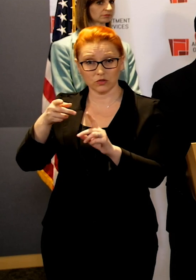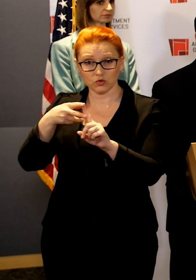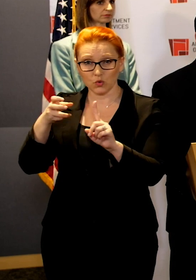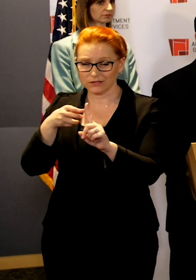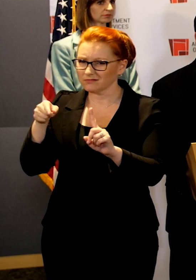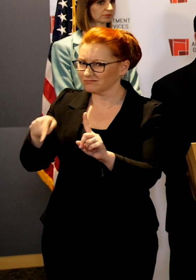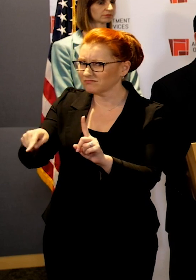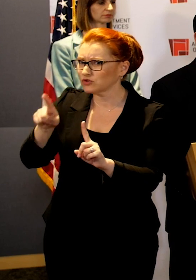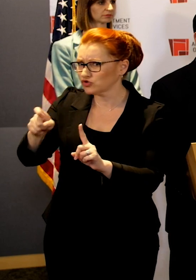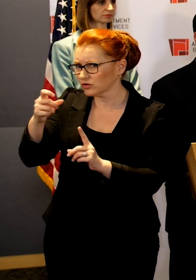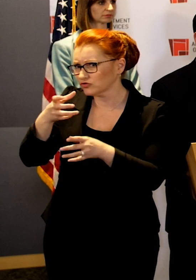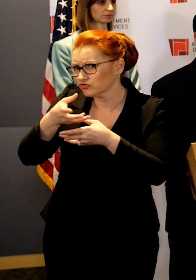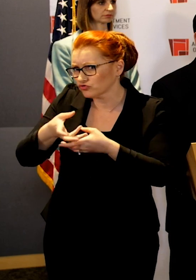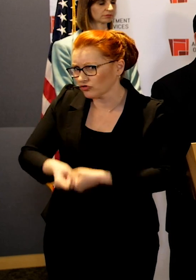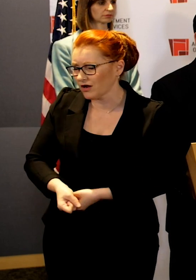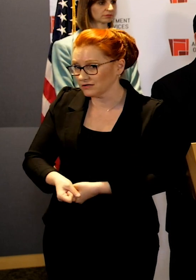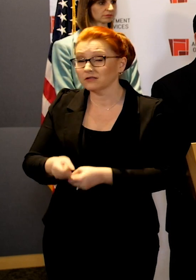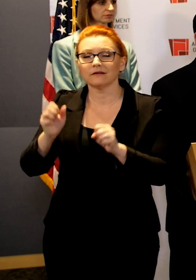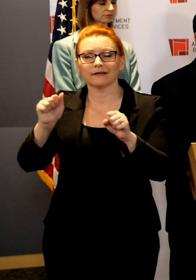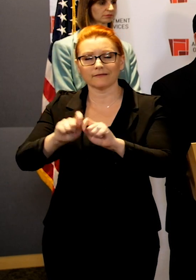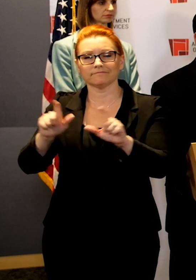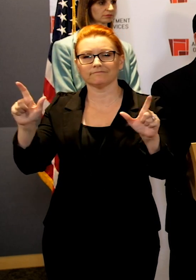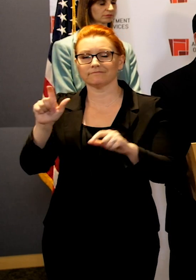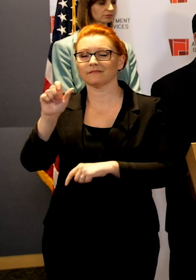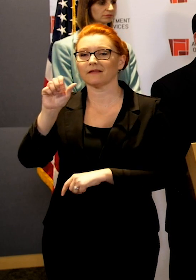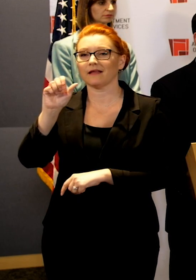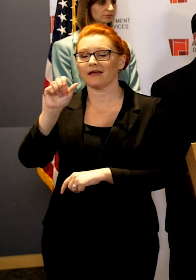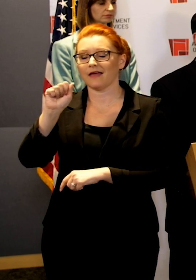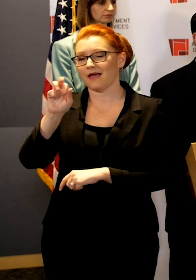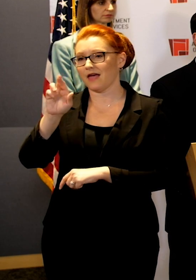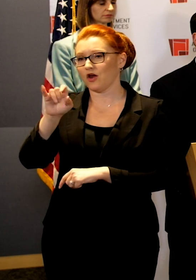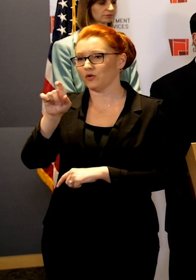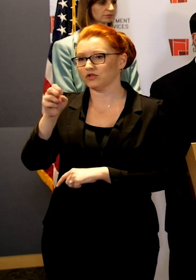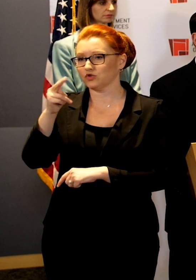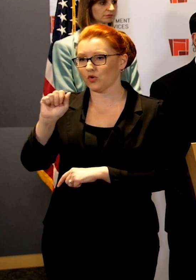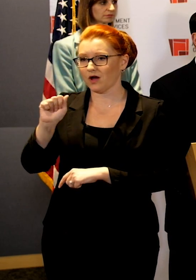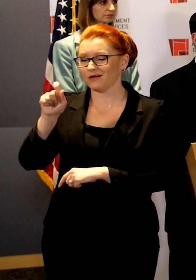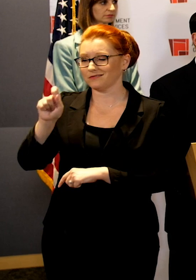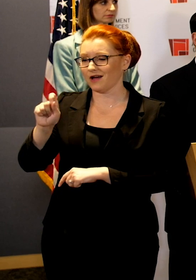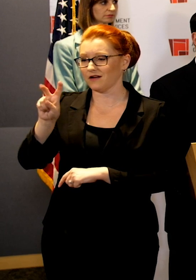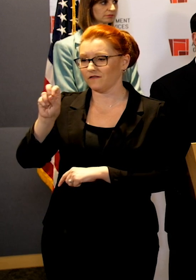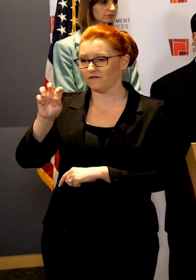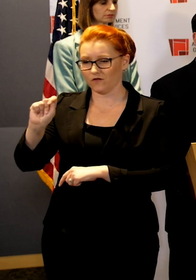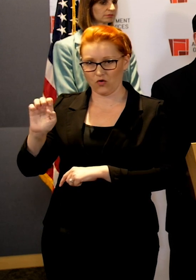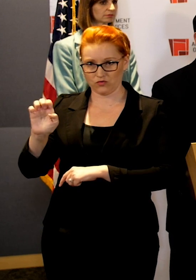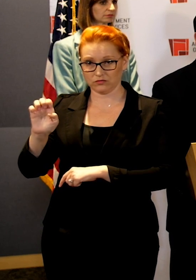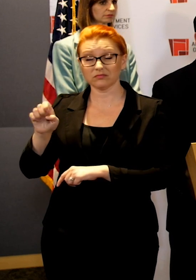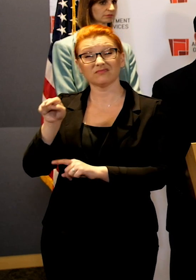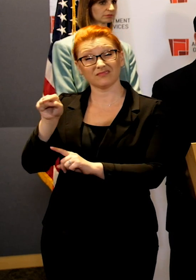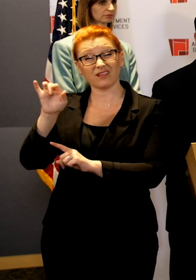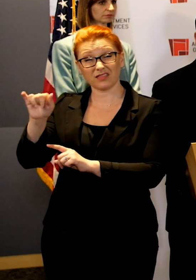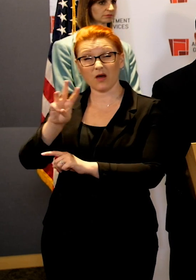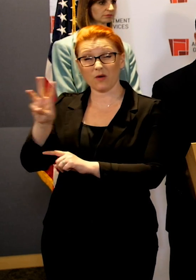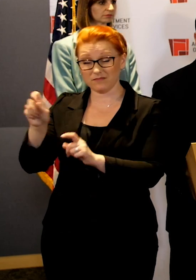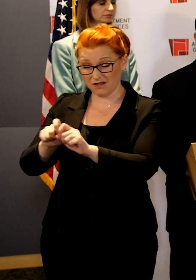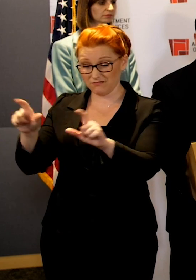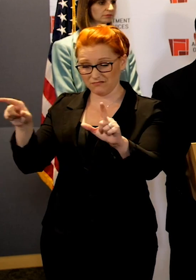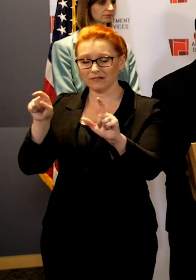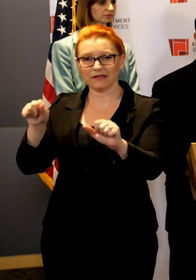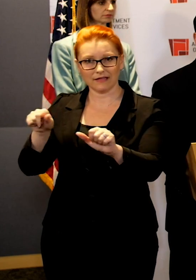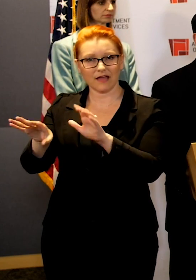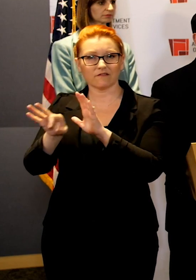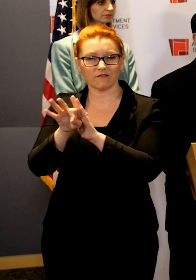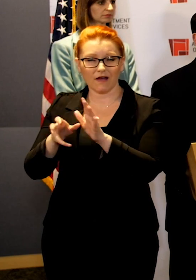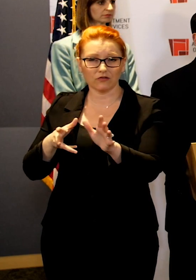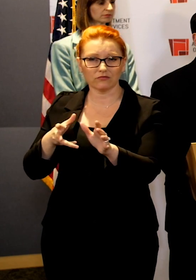additional information is available at arizona.vote. Arizona.vote is also where voters can find the most current updates